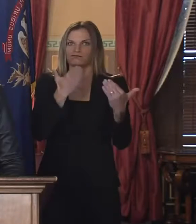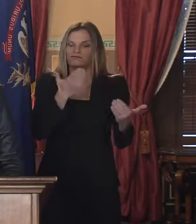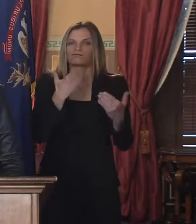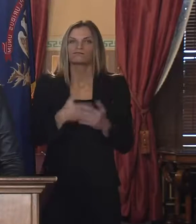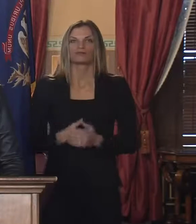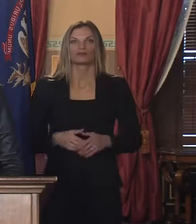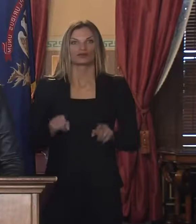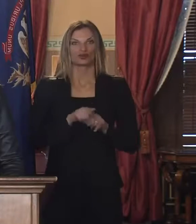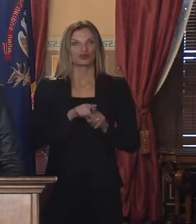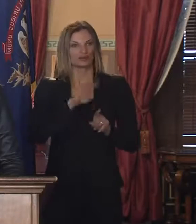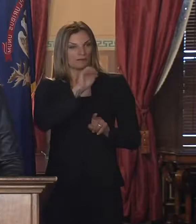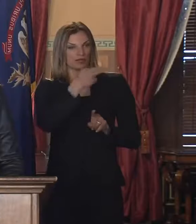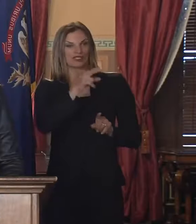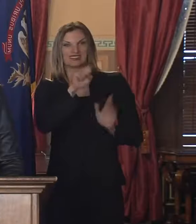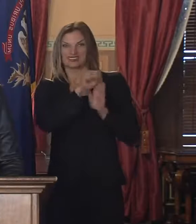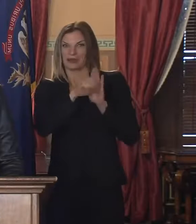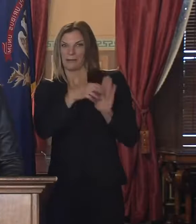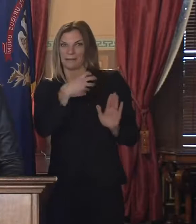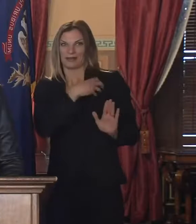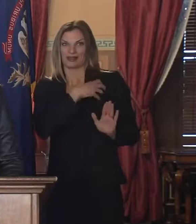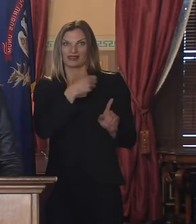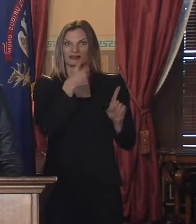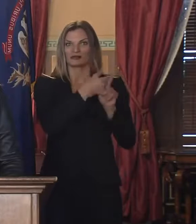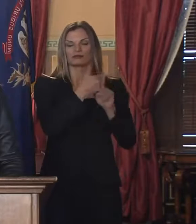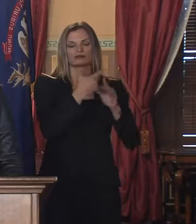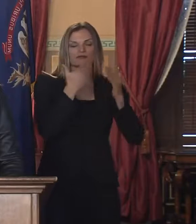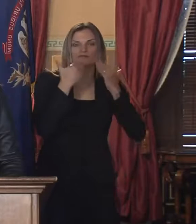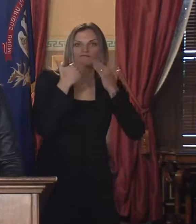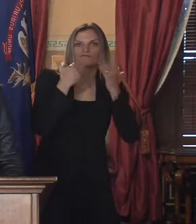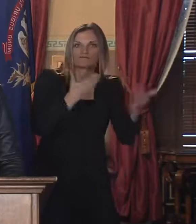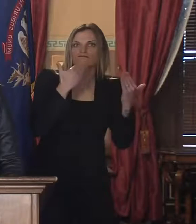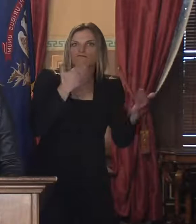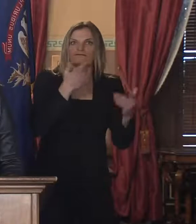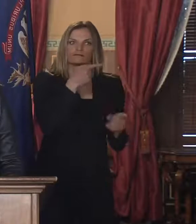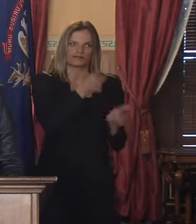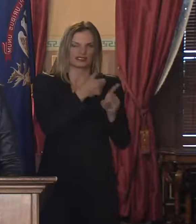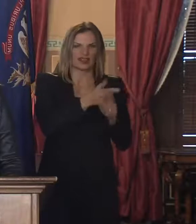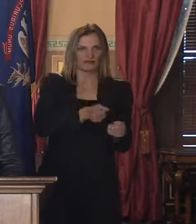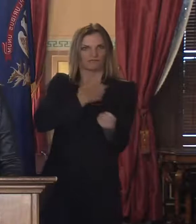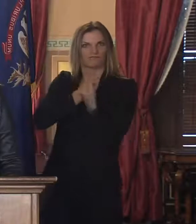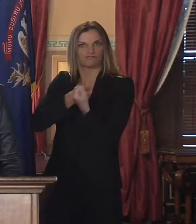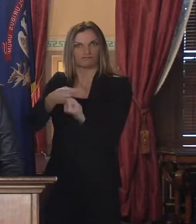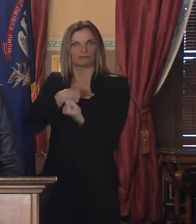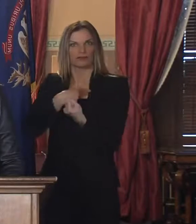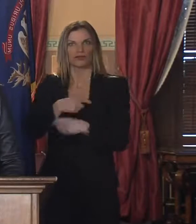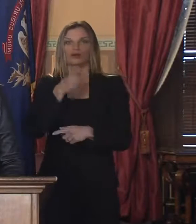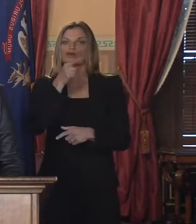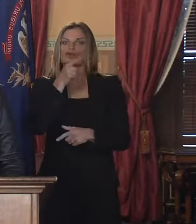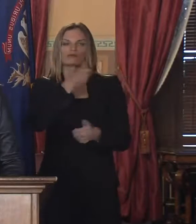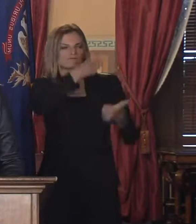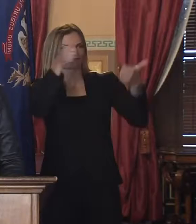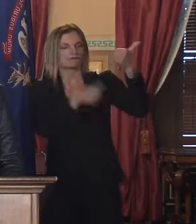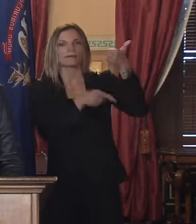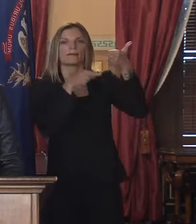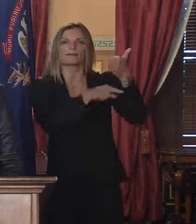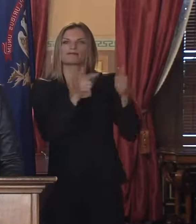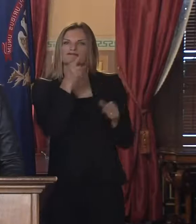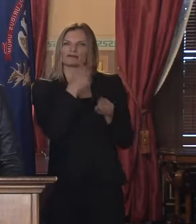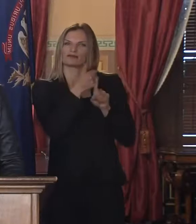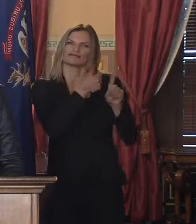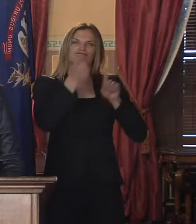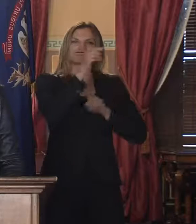brave Michigan State Police troopers who participated in this operation, acting under the leadership of Colonel Joe